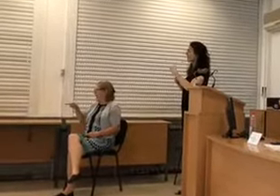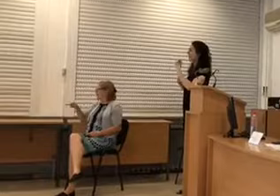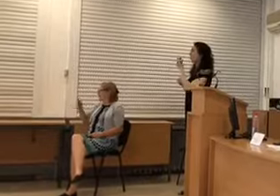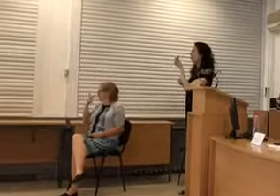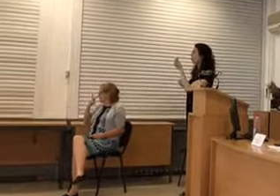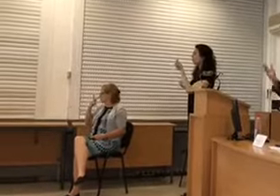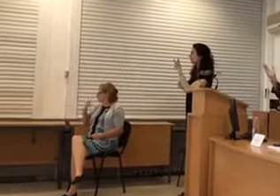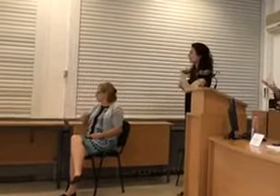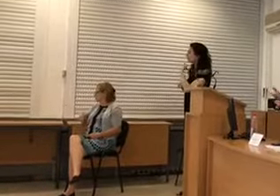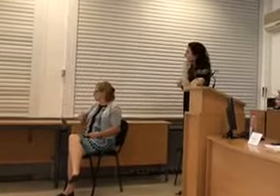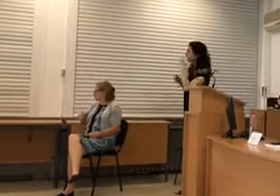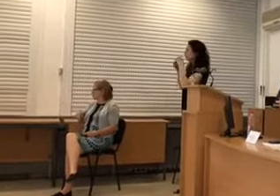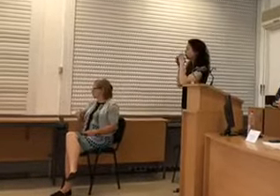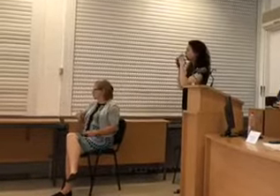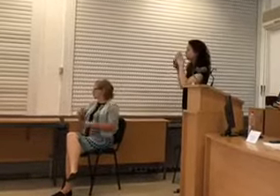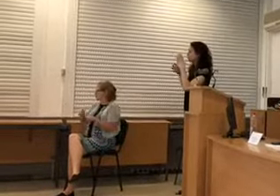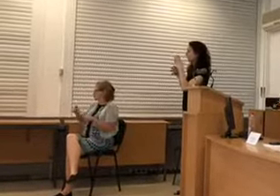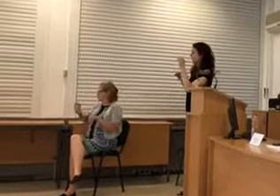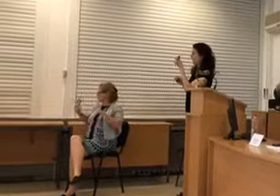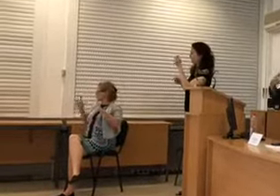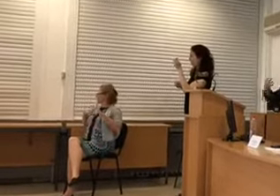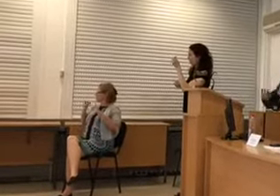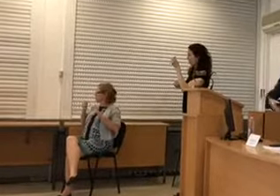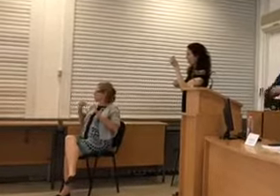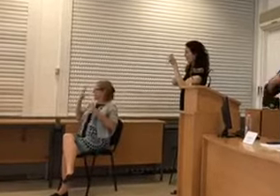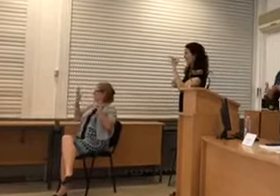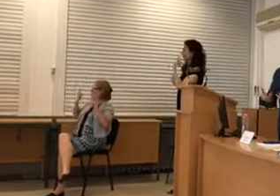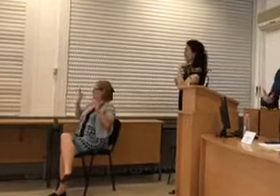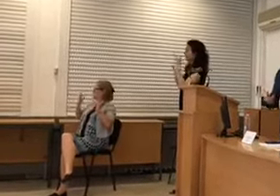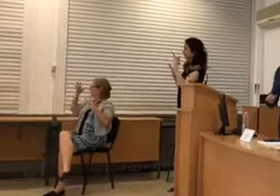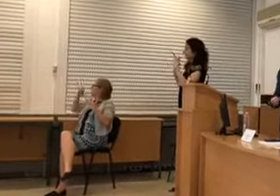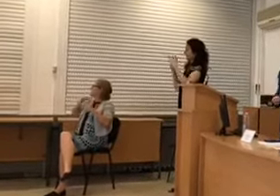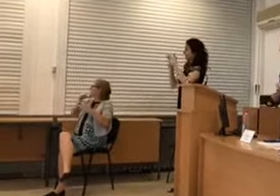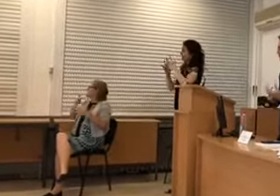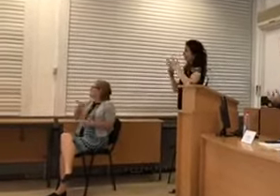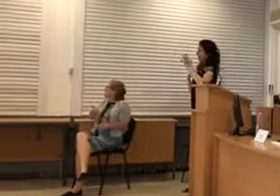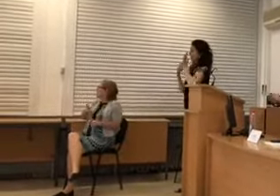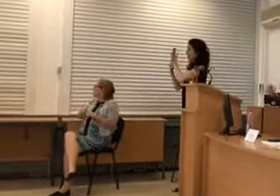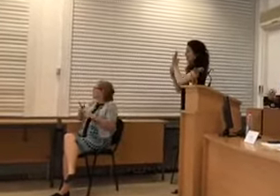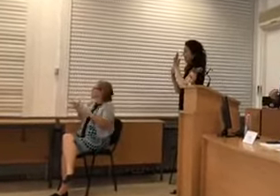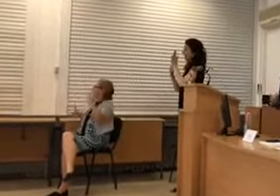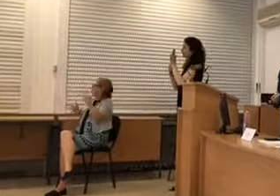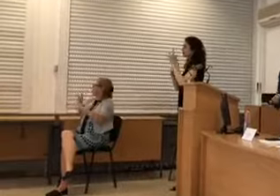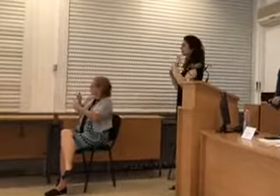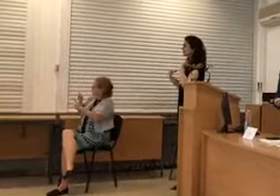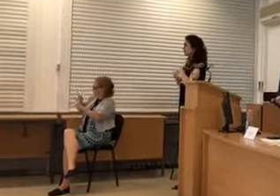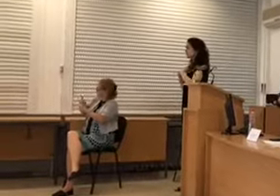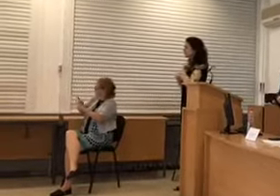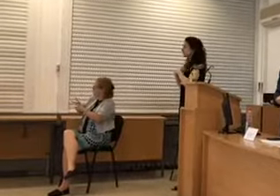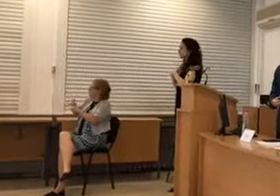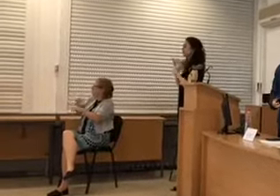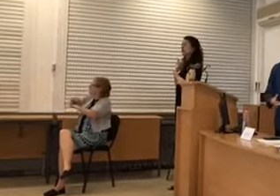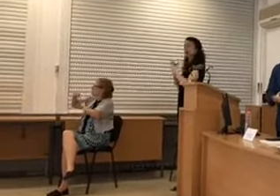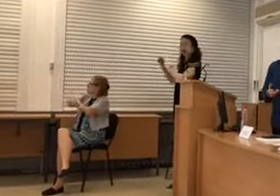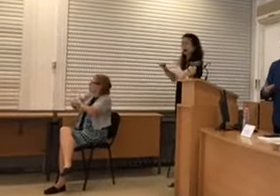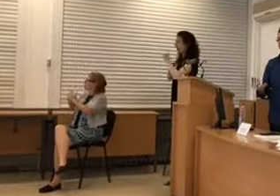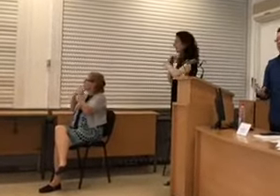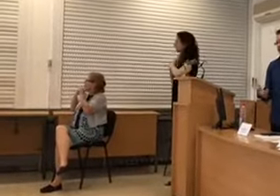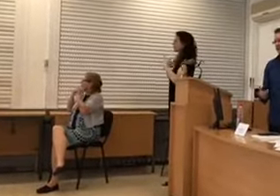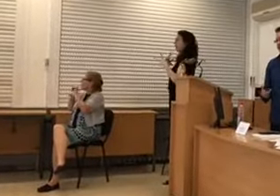So he just destroyed the doll. He projected his emotional frustration to a doll.